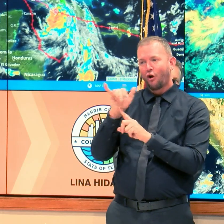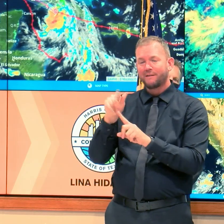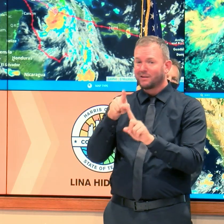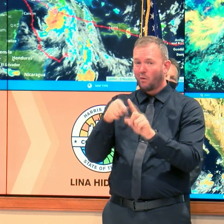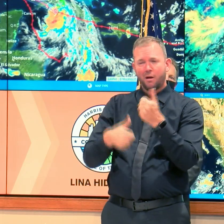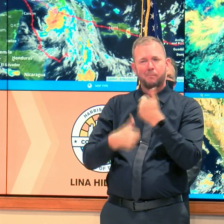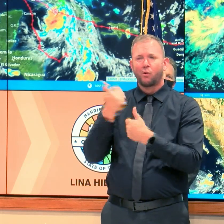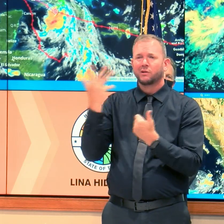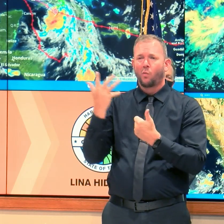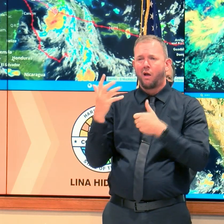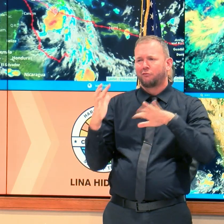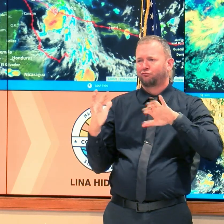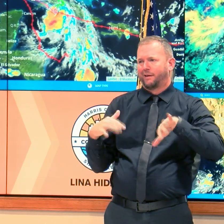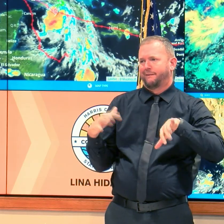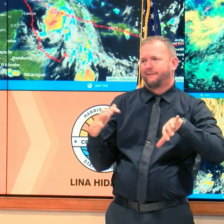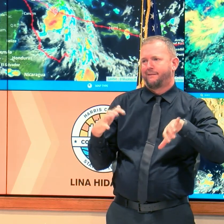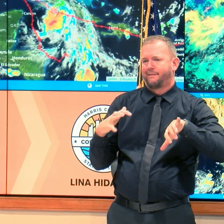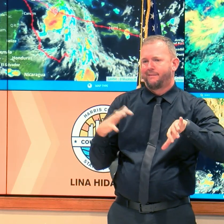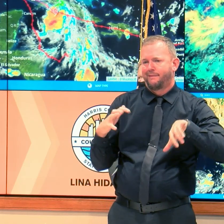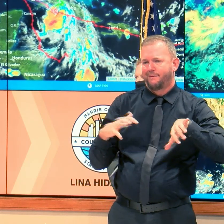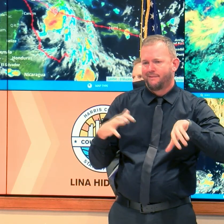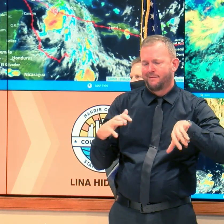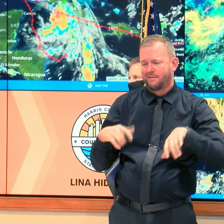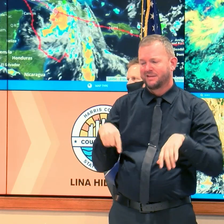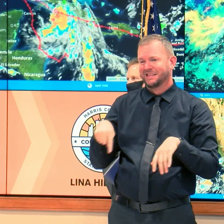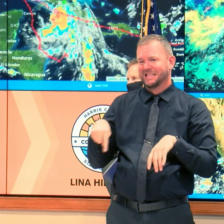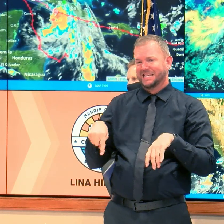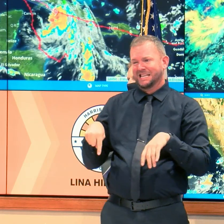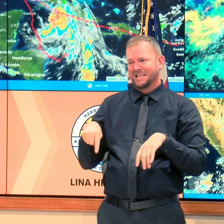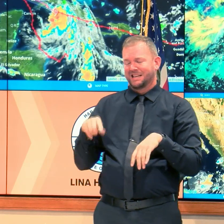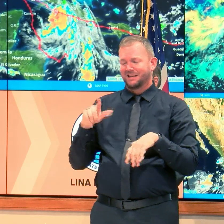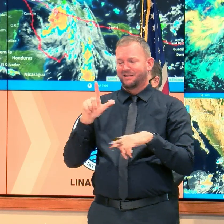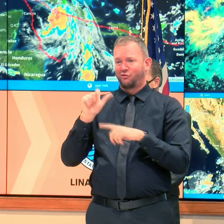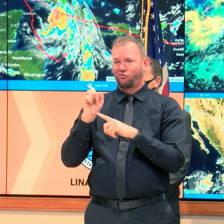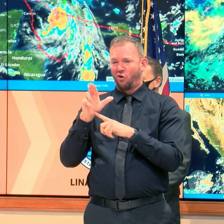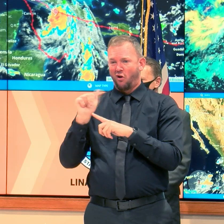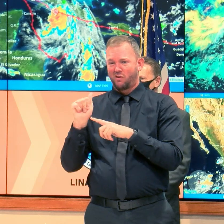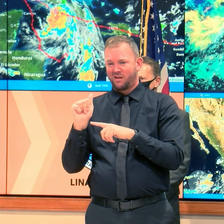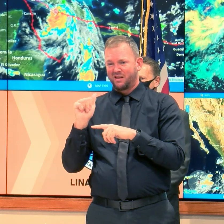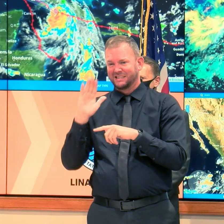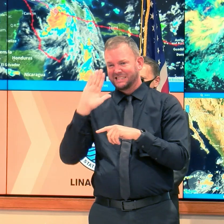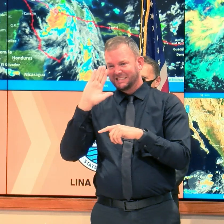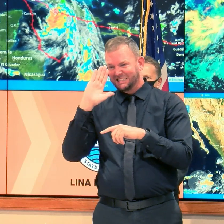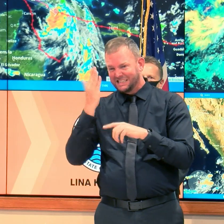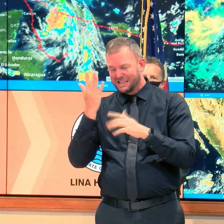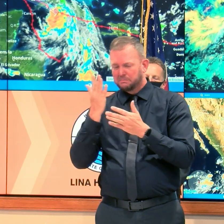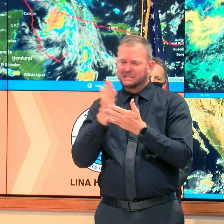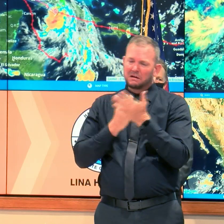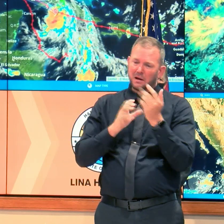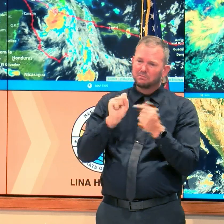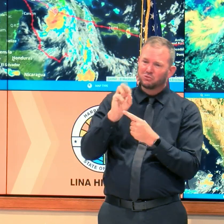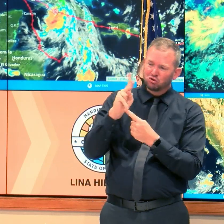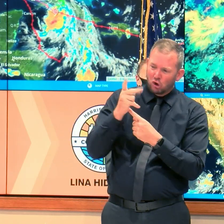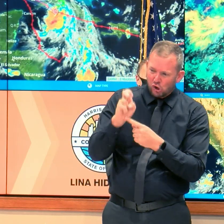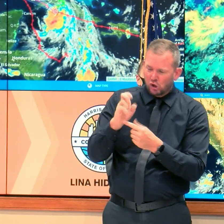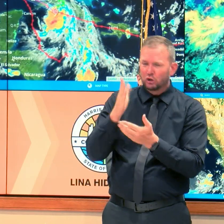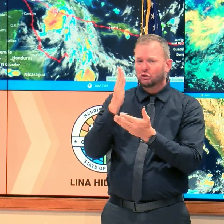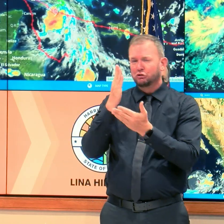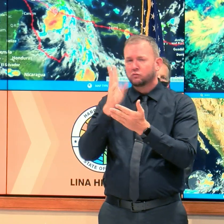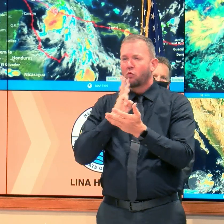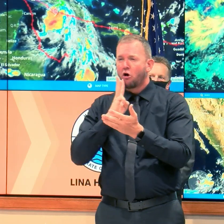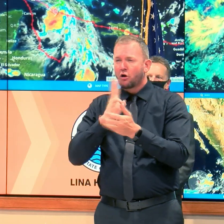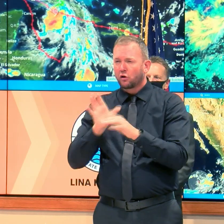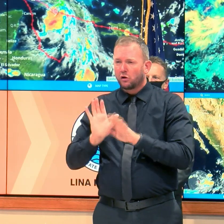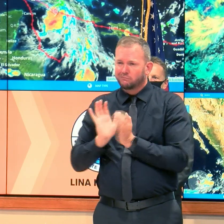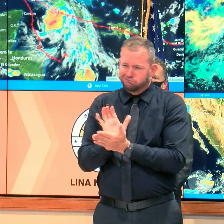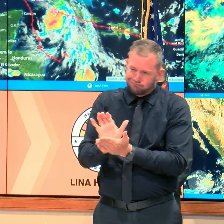example, would be more so rain, possibly some surge in some areas, but more wind. It would be more of a wind event than a